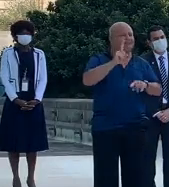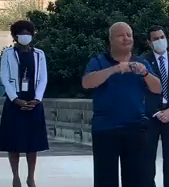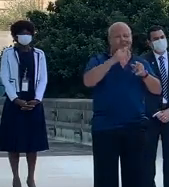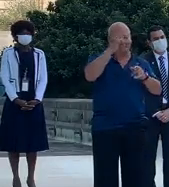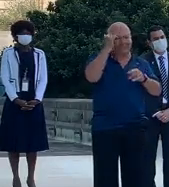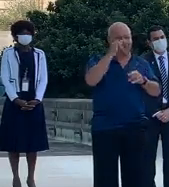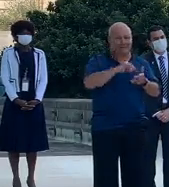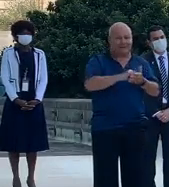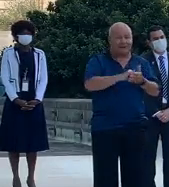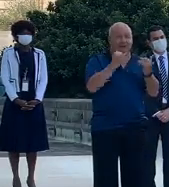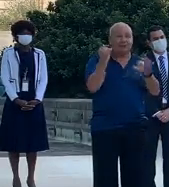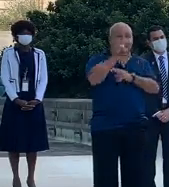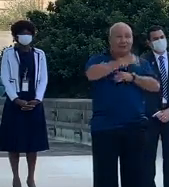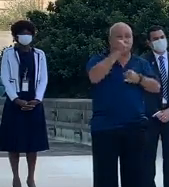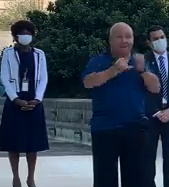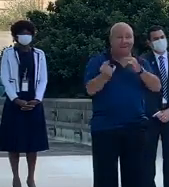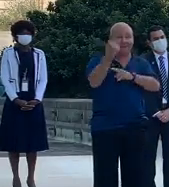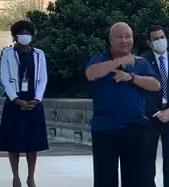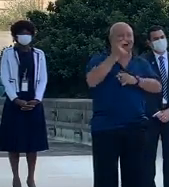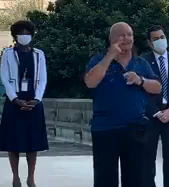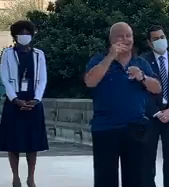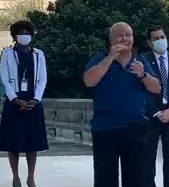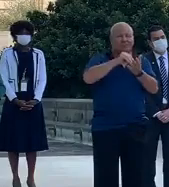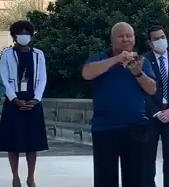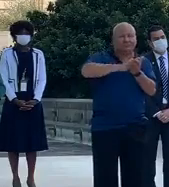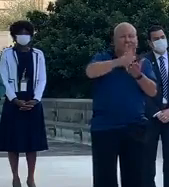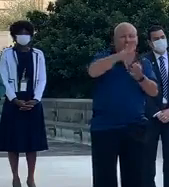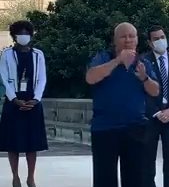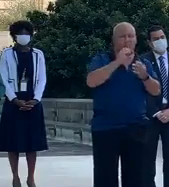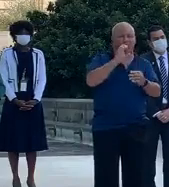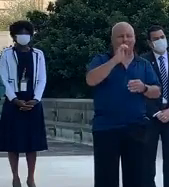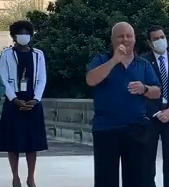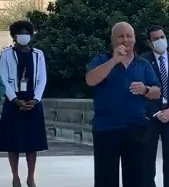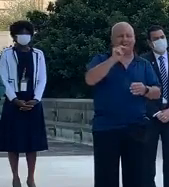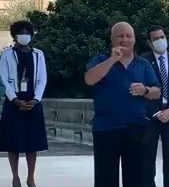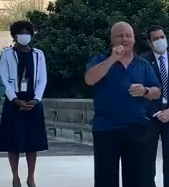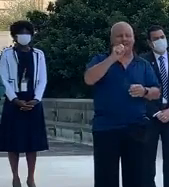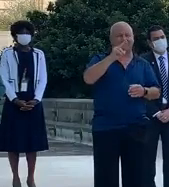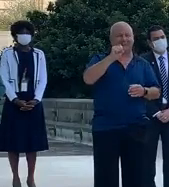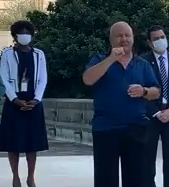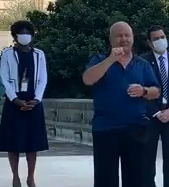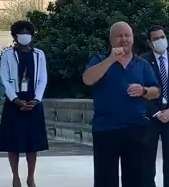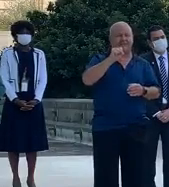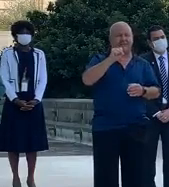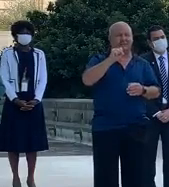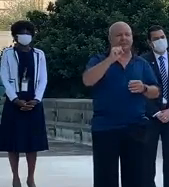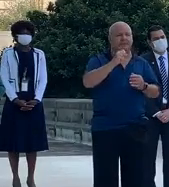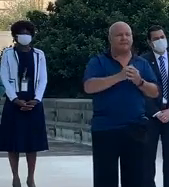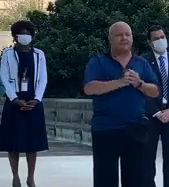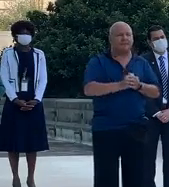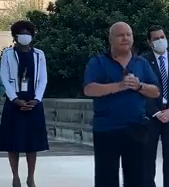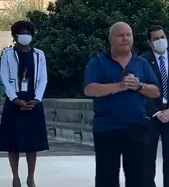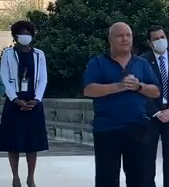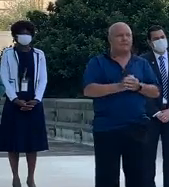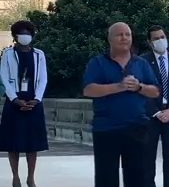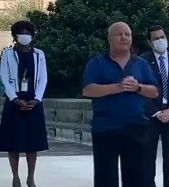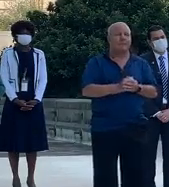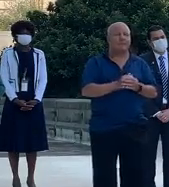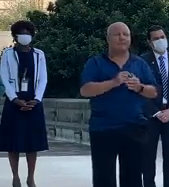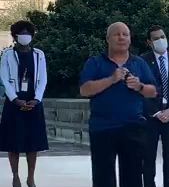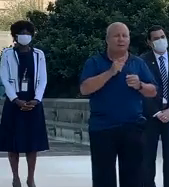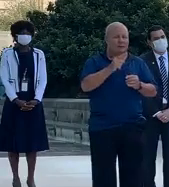now to complete the census. And so while, and I always, you know, you've heard me say